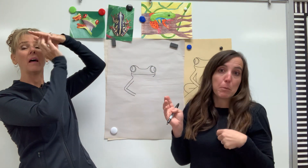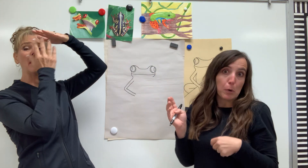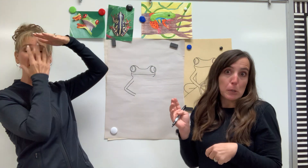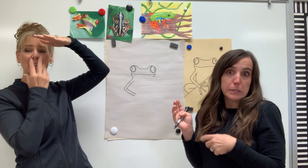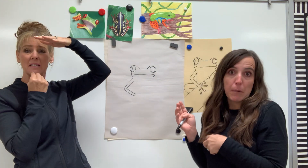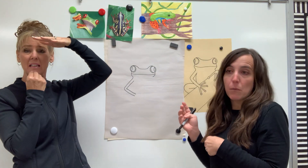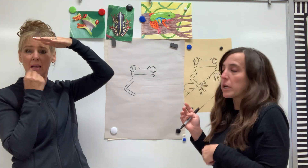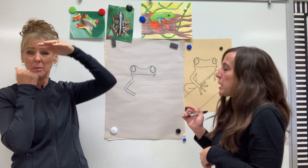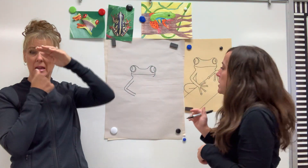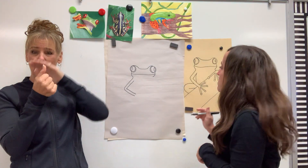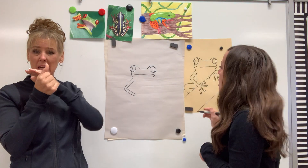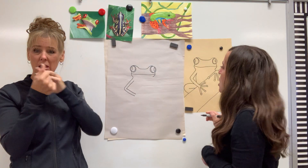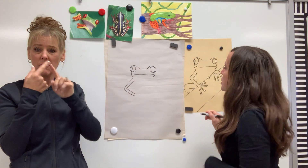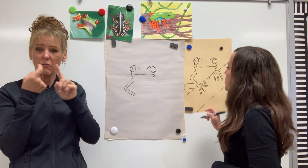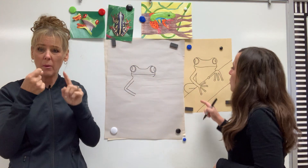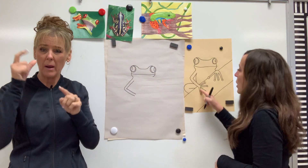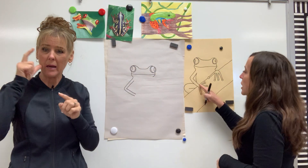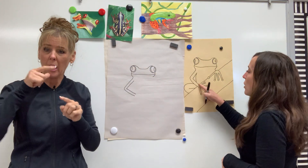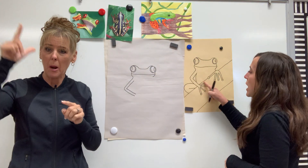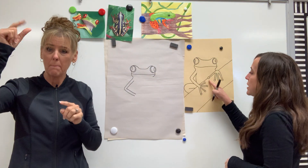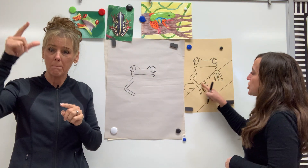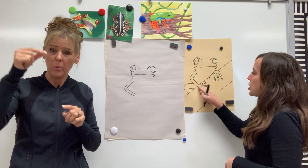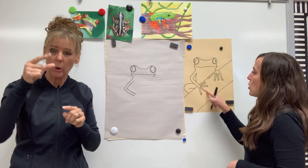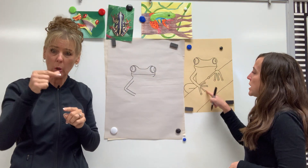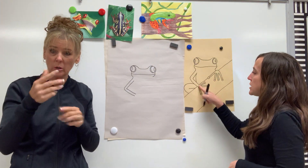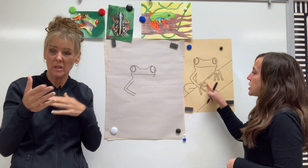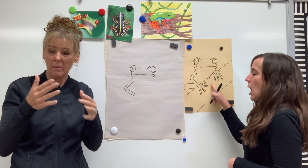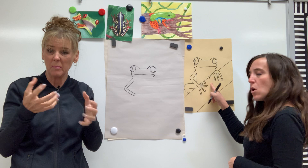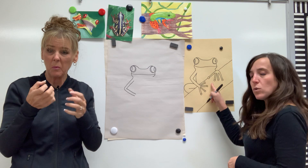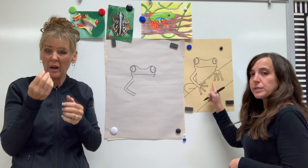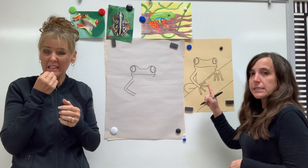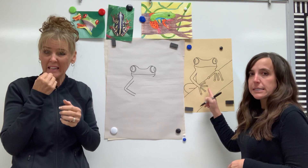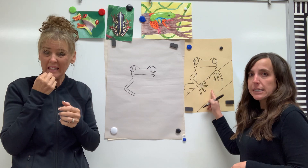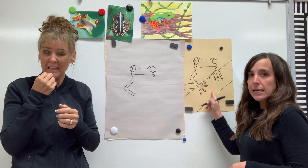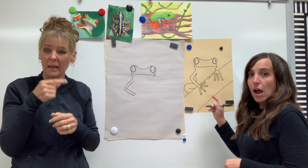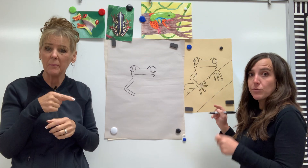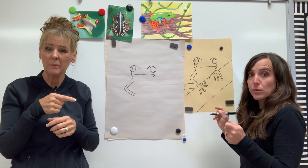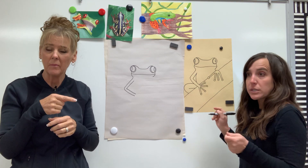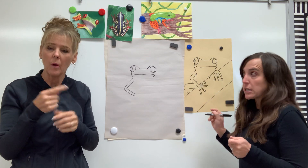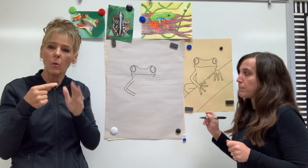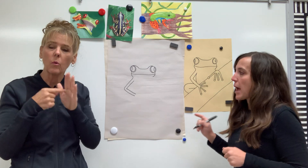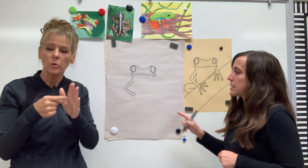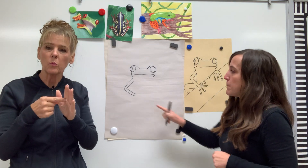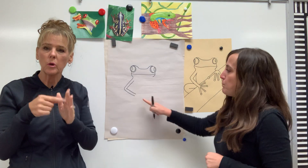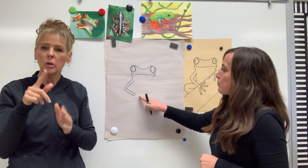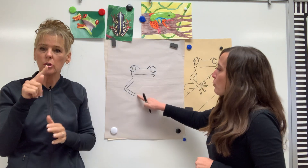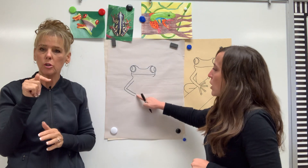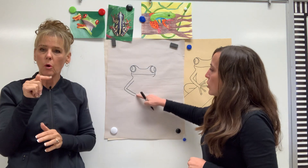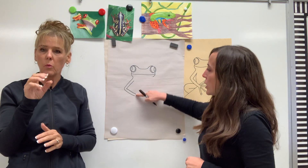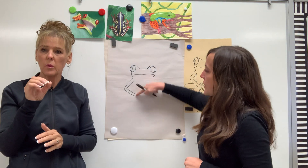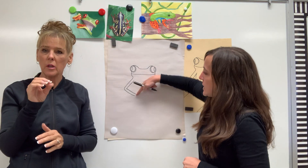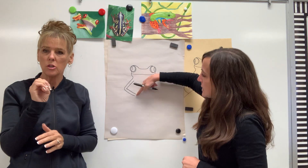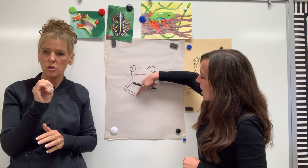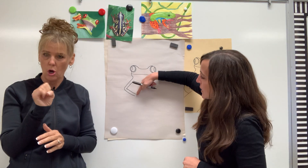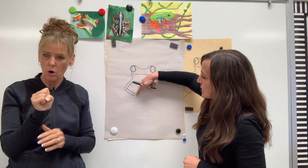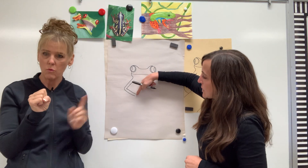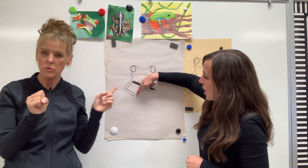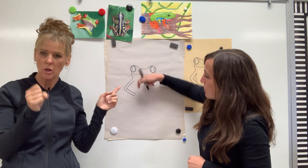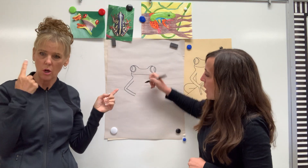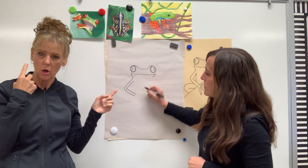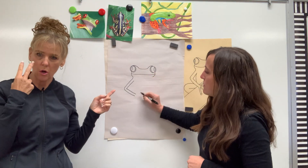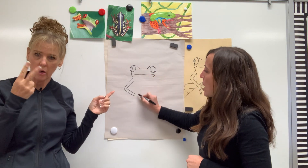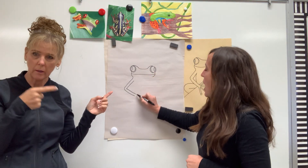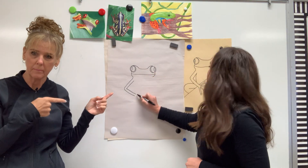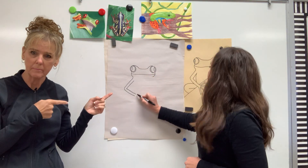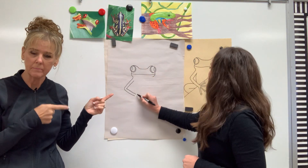hidden from the birds that might want to eat them. So we're gonna go ahead and show his toes sticking out with those sticky pads. Look at this line, this